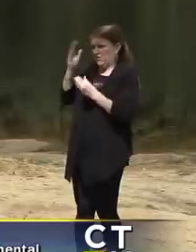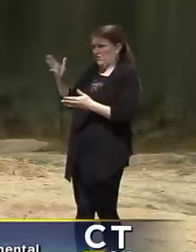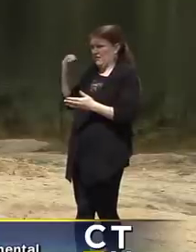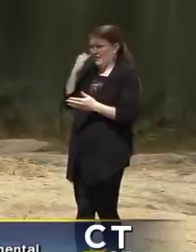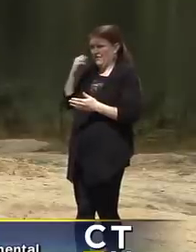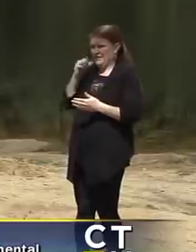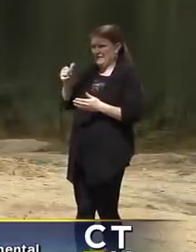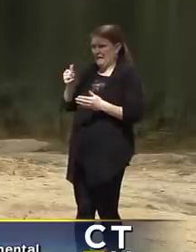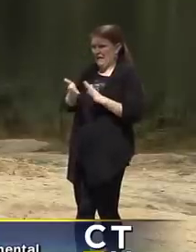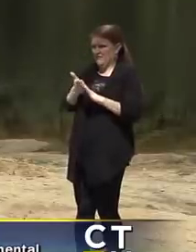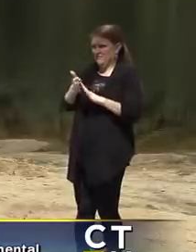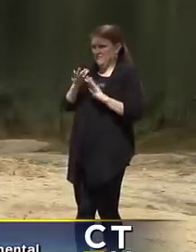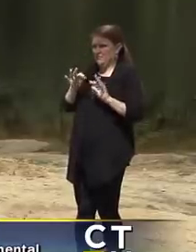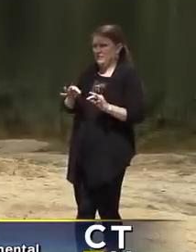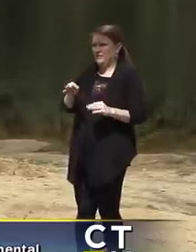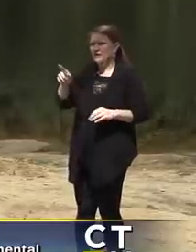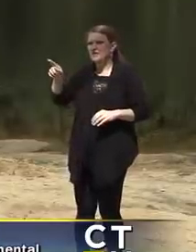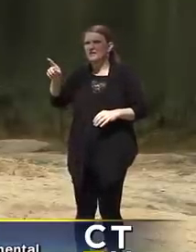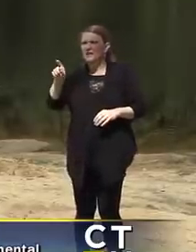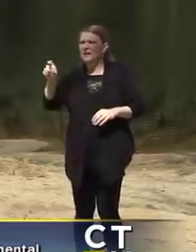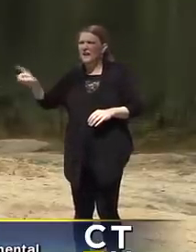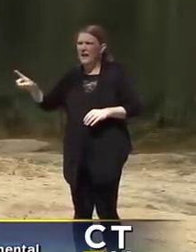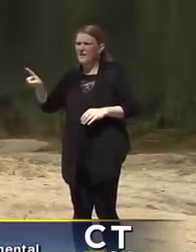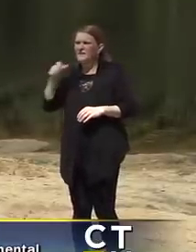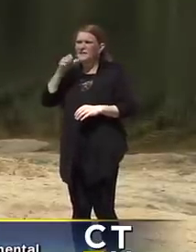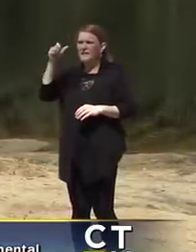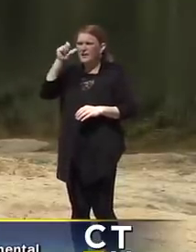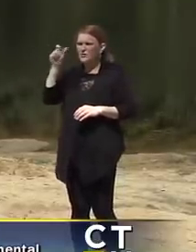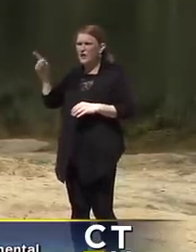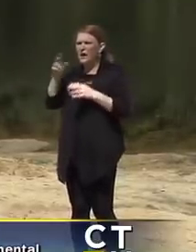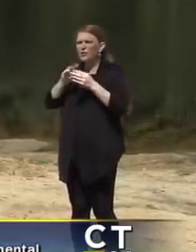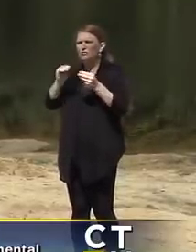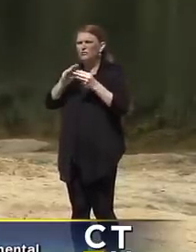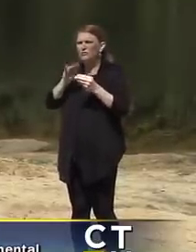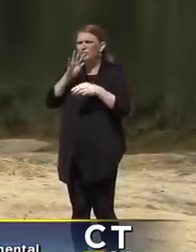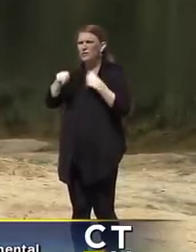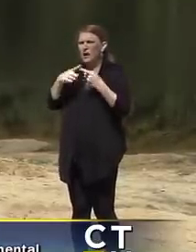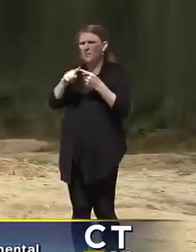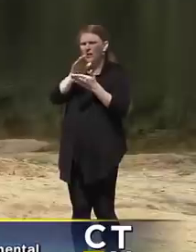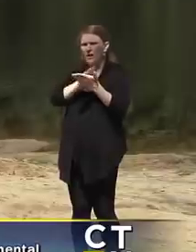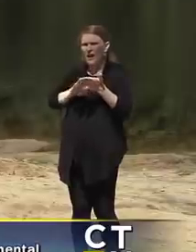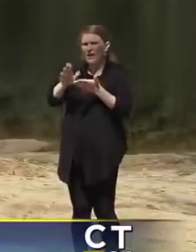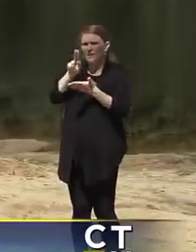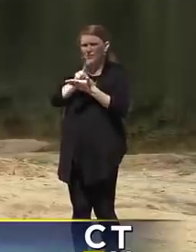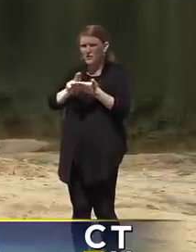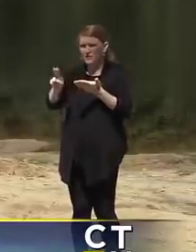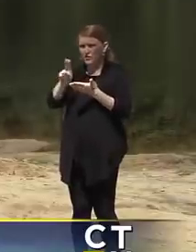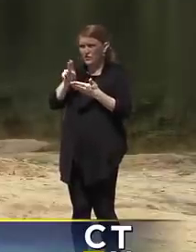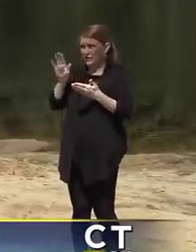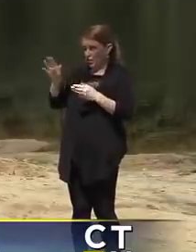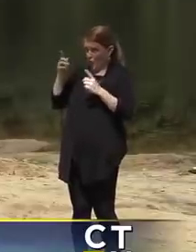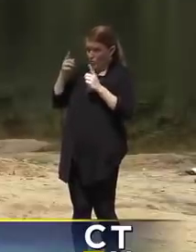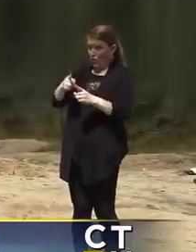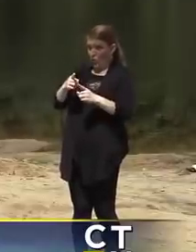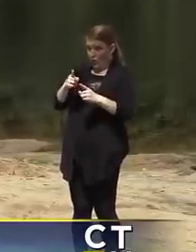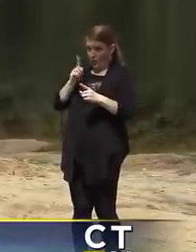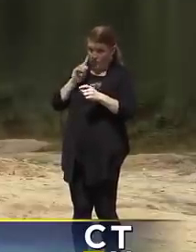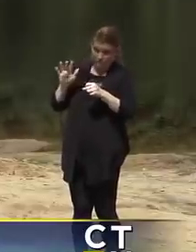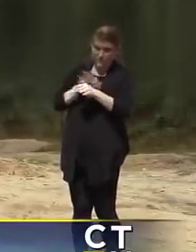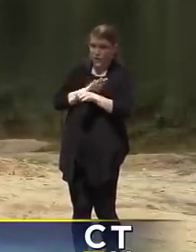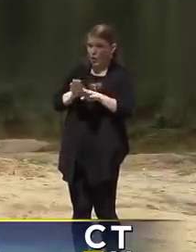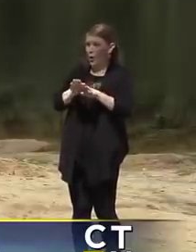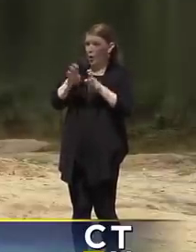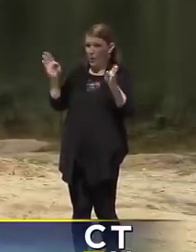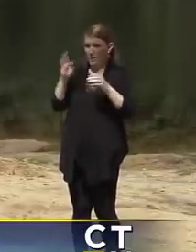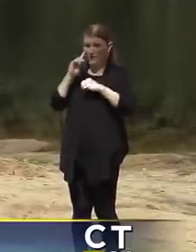mentioned colleges and universities. Is it your goal to have those have colleges reopen by the fall? Yes, that's